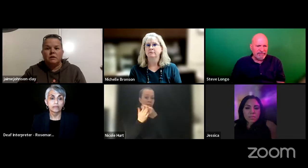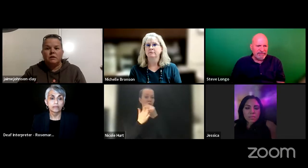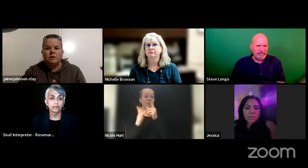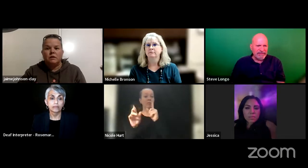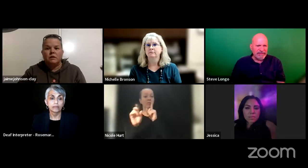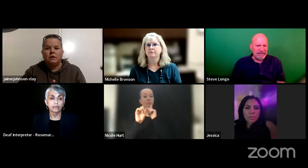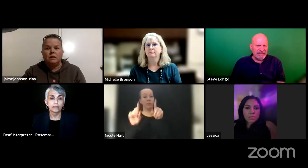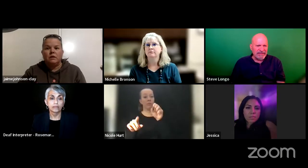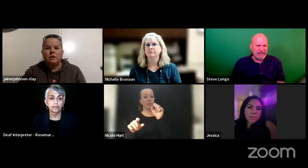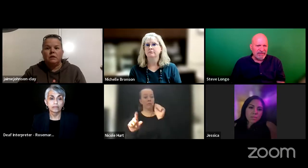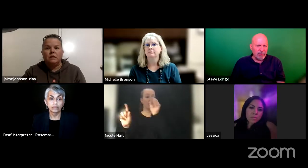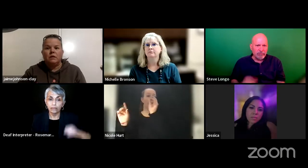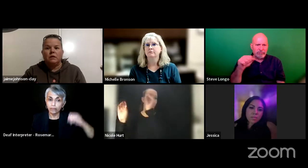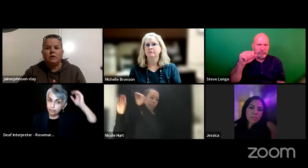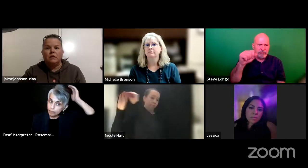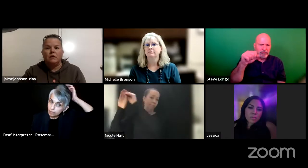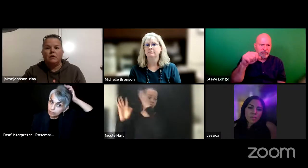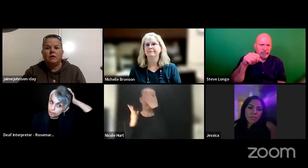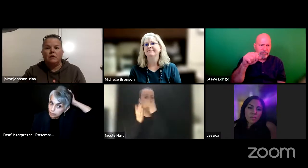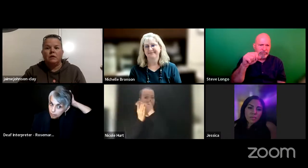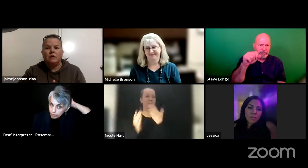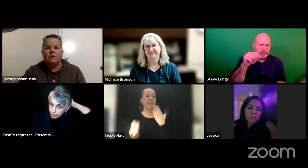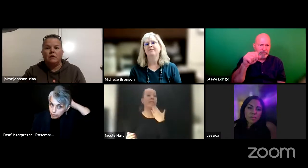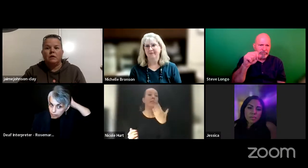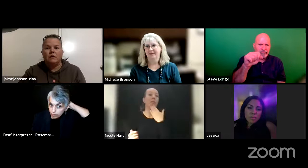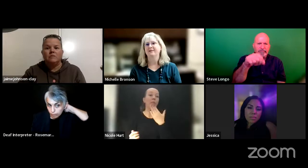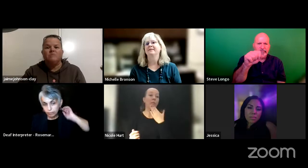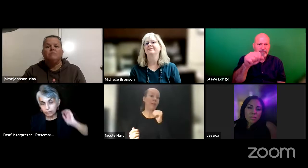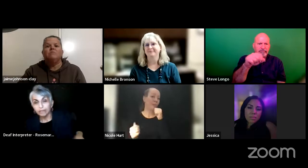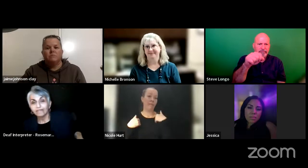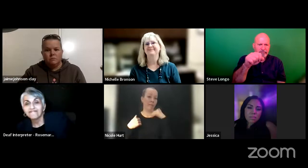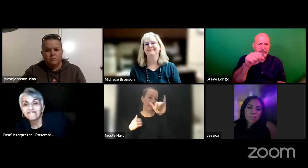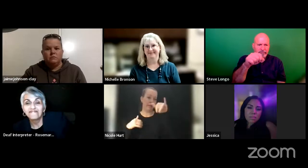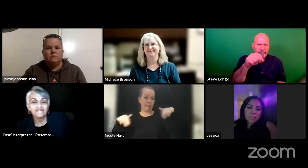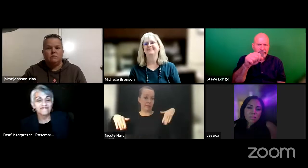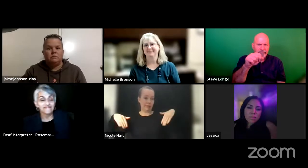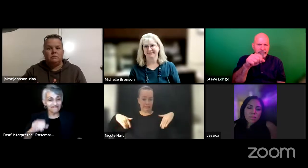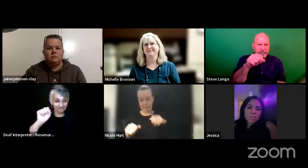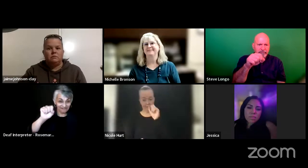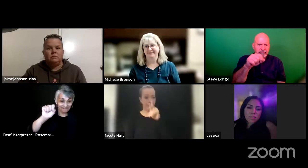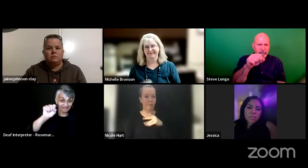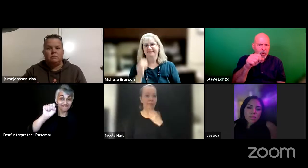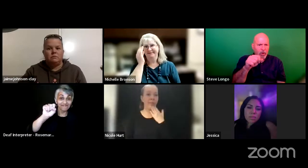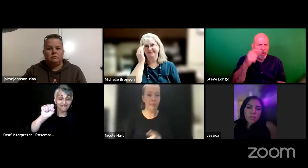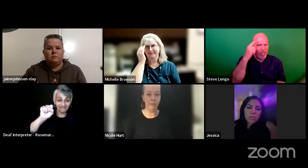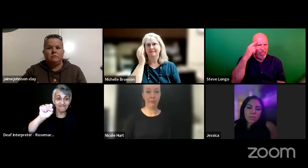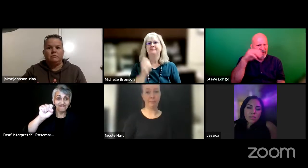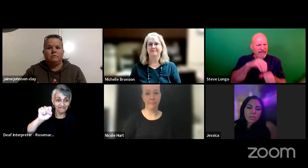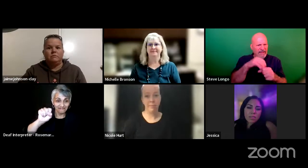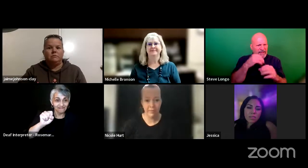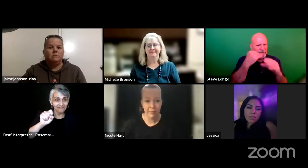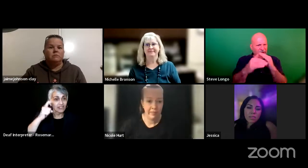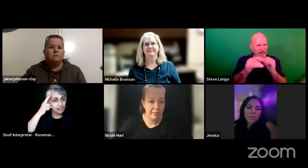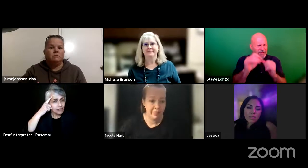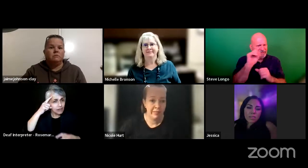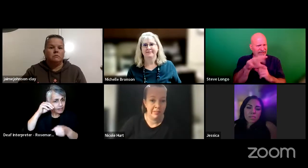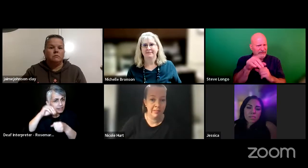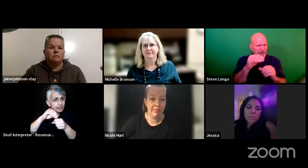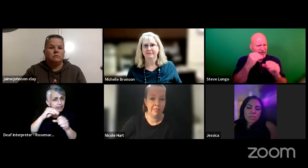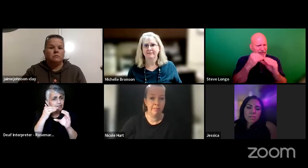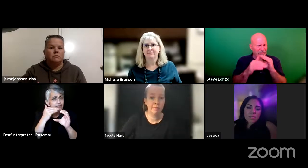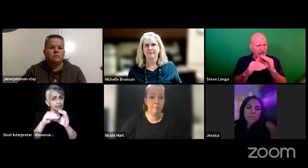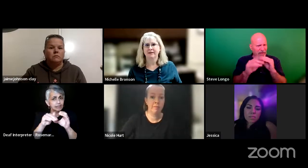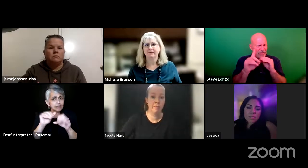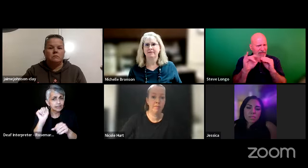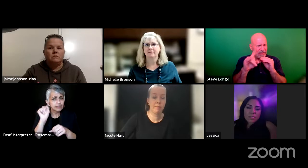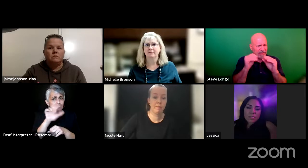If you Yes. wouldn't mind sending me that report so that I can include that information in the file.